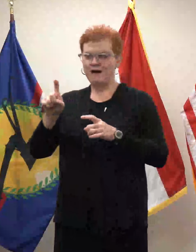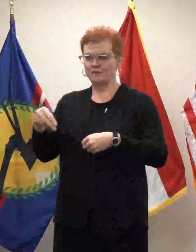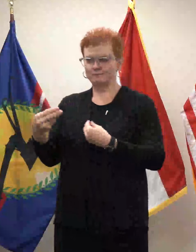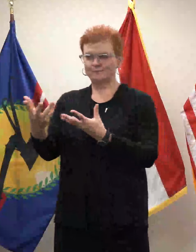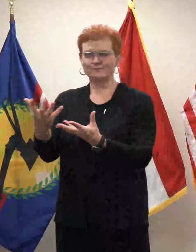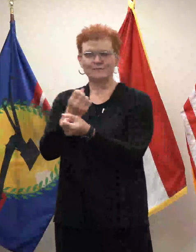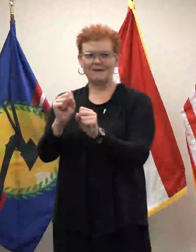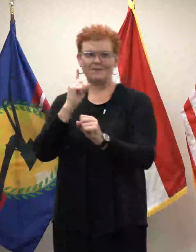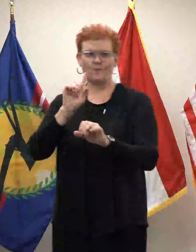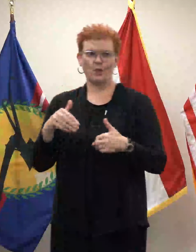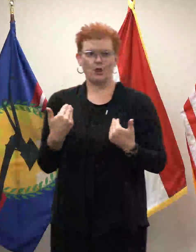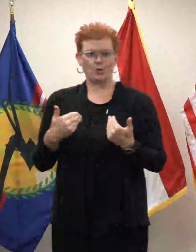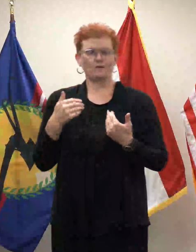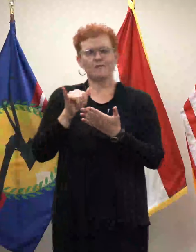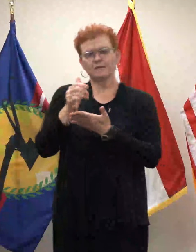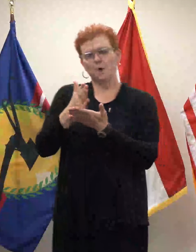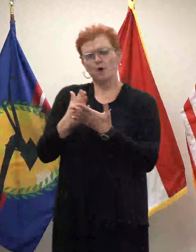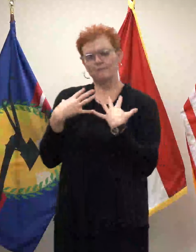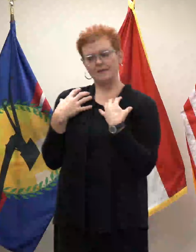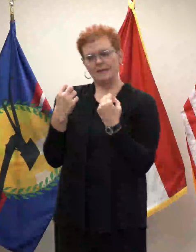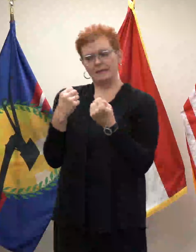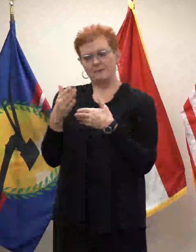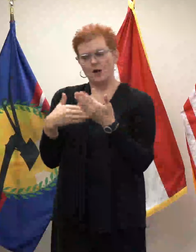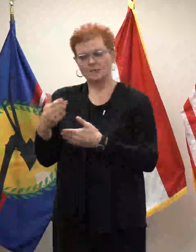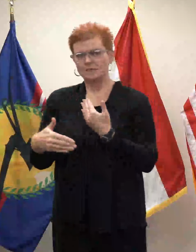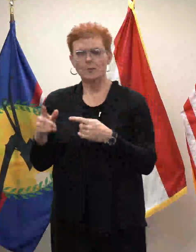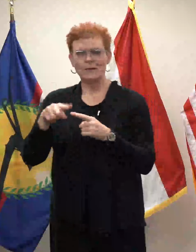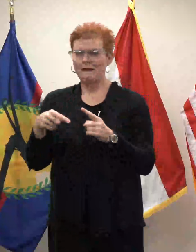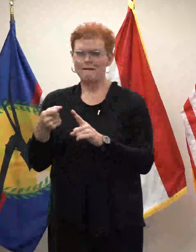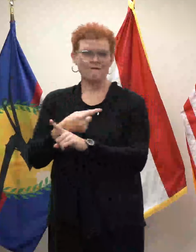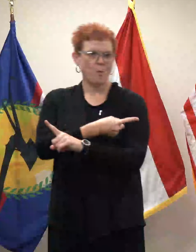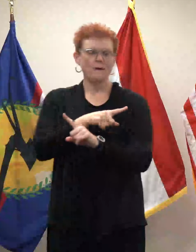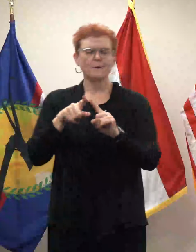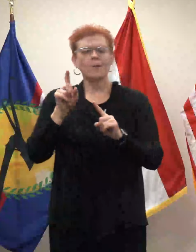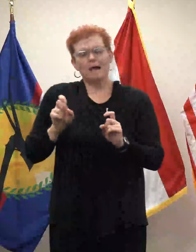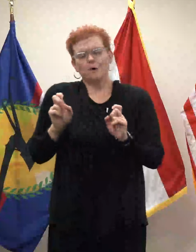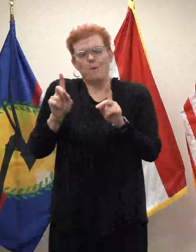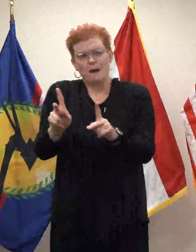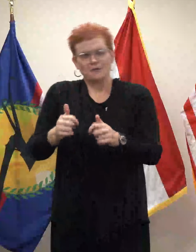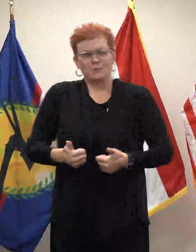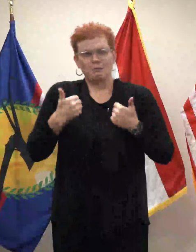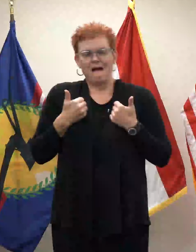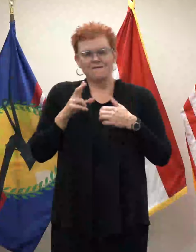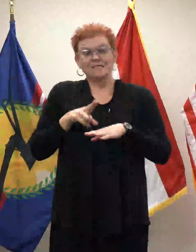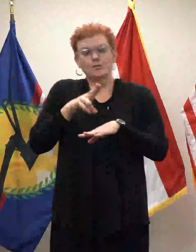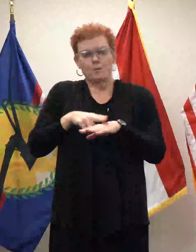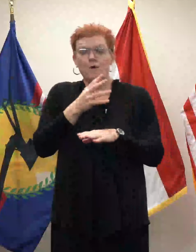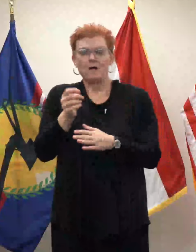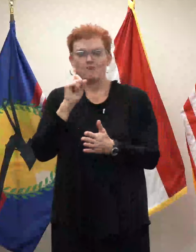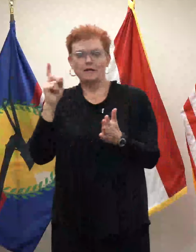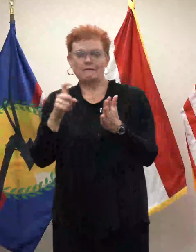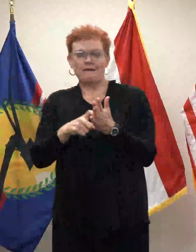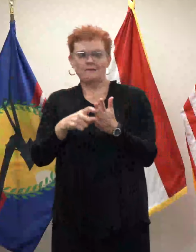youth. This is part of the healing process. We can't avoid this, but we got to get back to life as usual while recognizing this